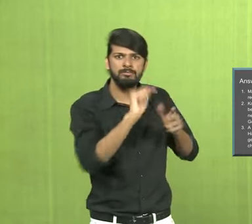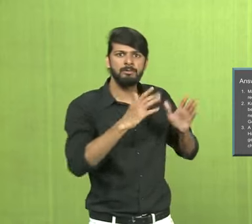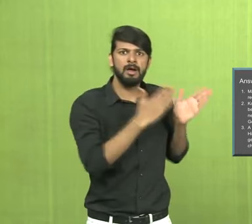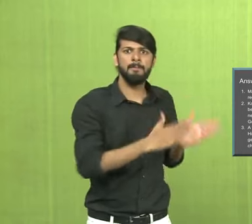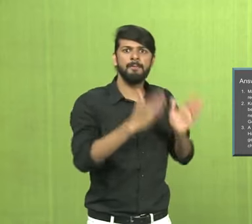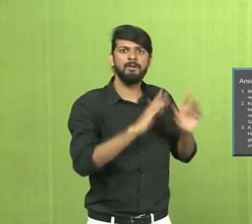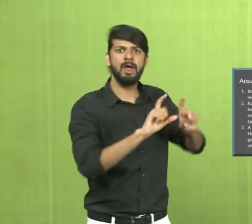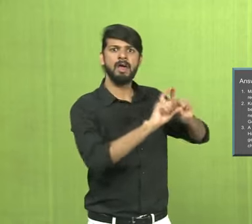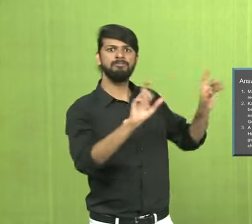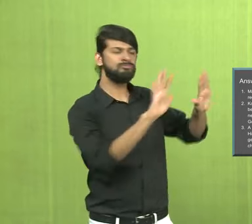So, after the wedding ceremony,